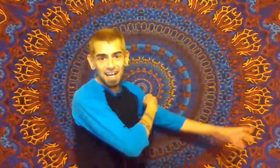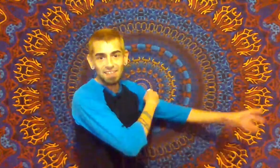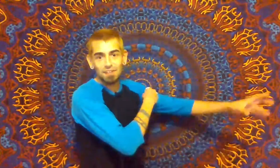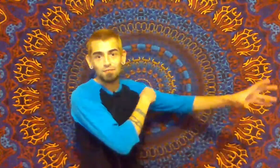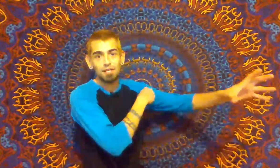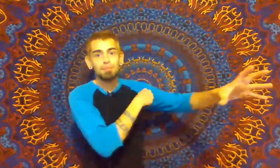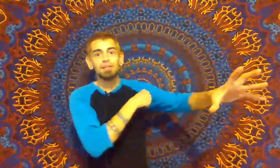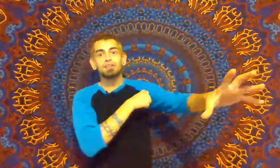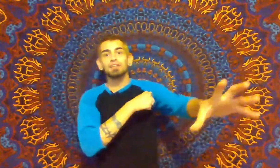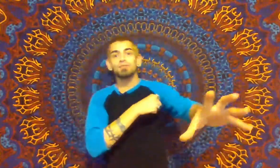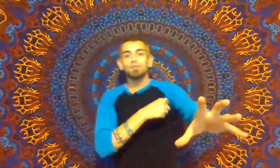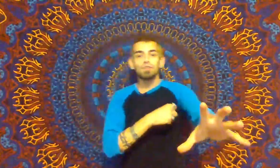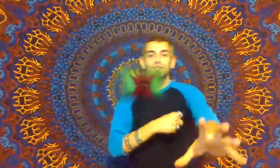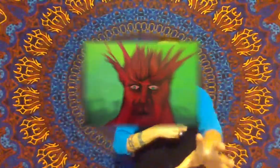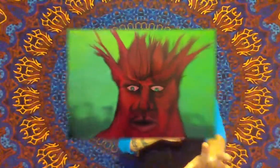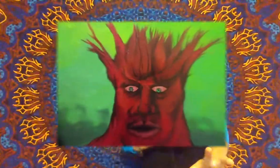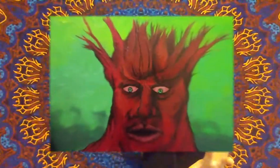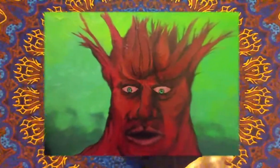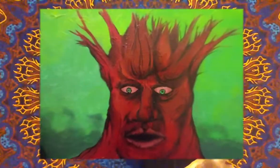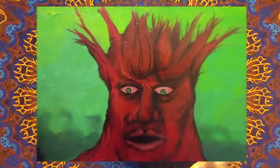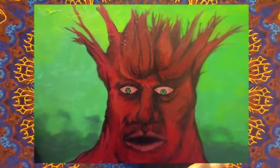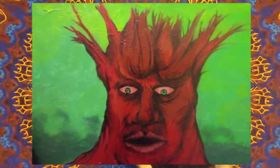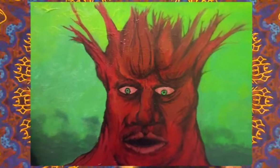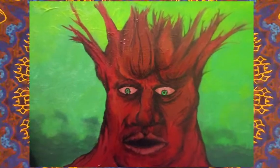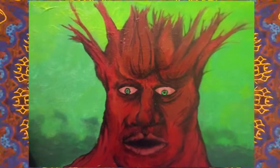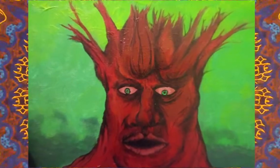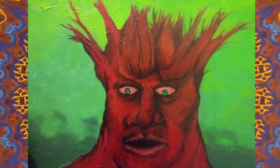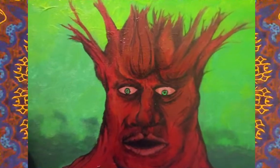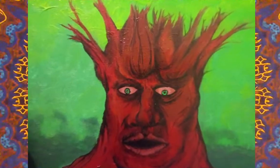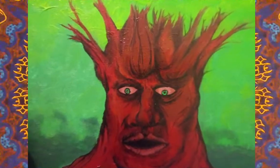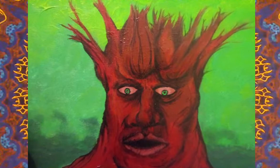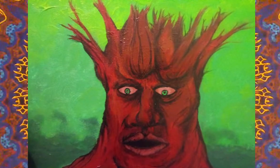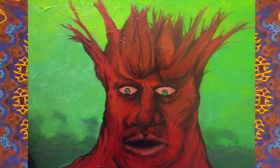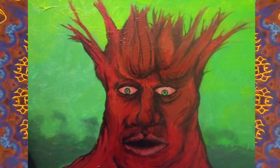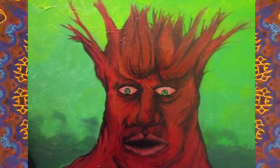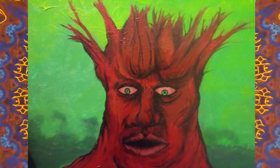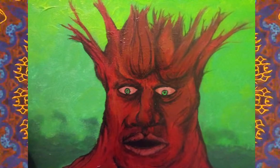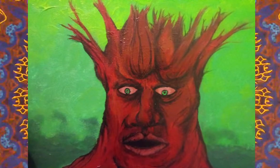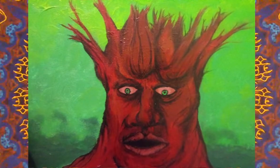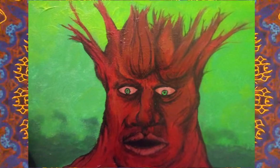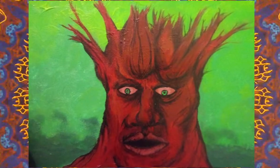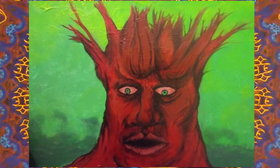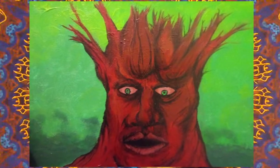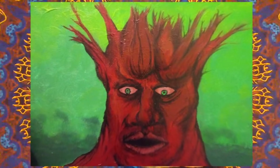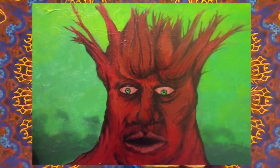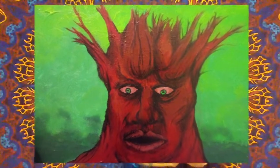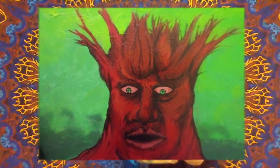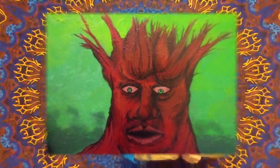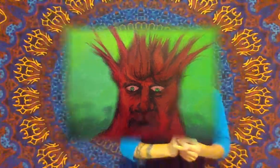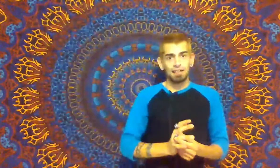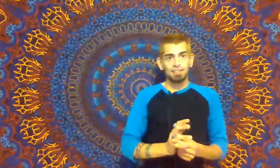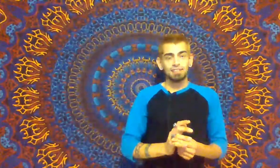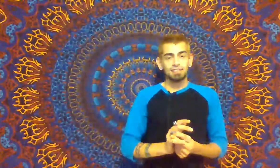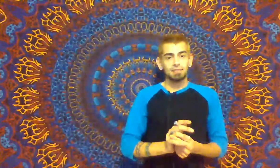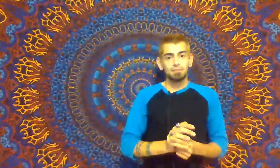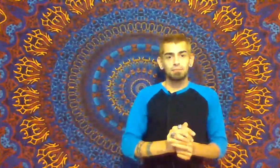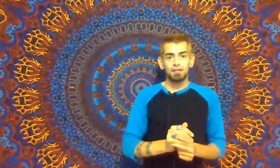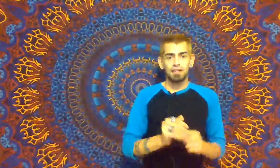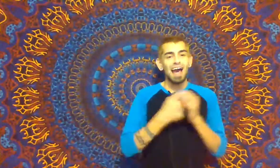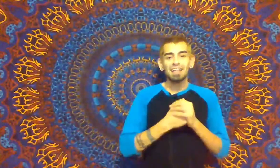they reappear in front of the Luinishi tree, the tree of life. And it takes the water stone from Alex, but Alex